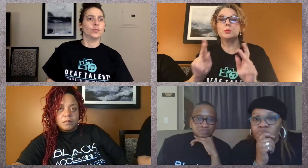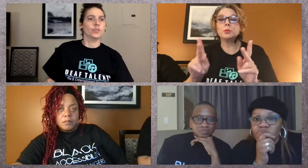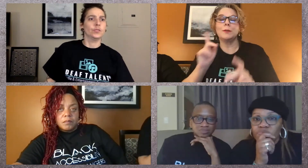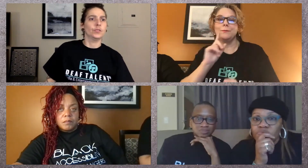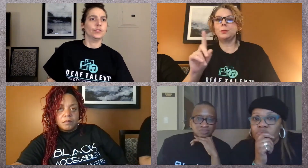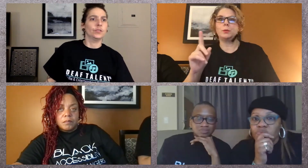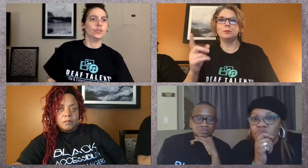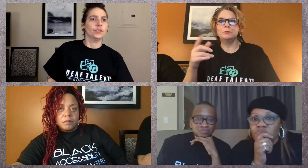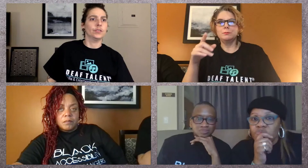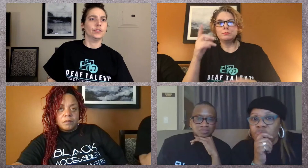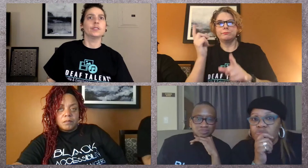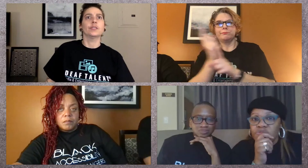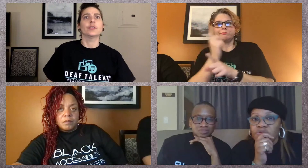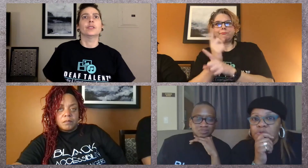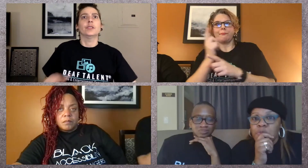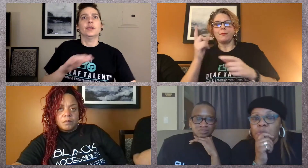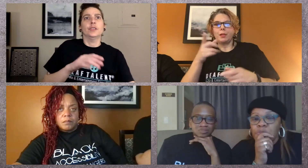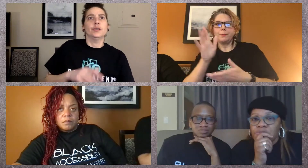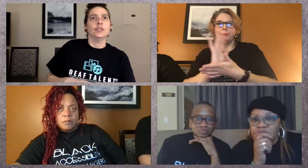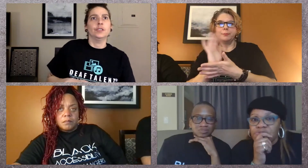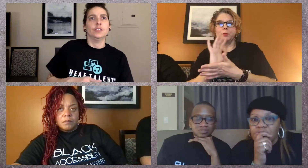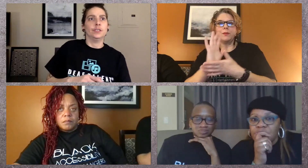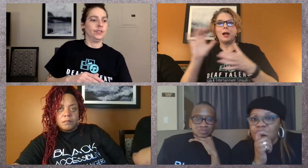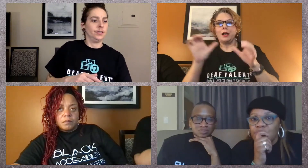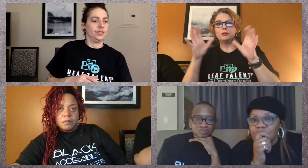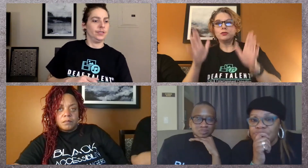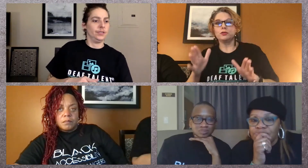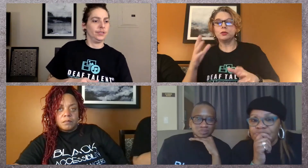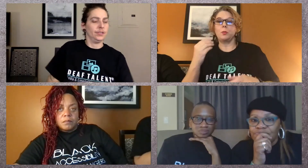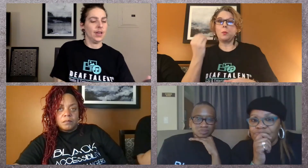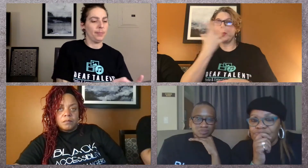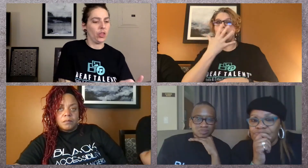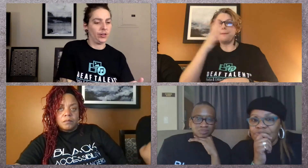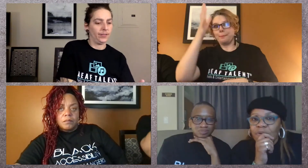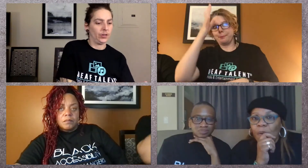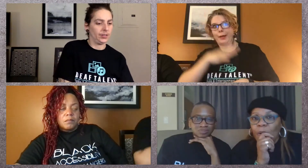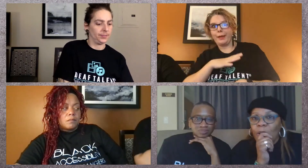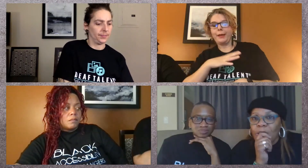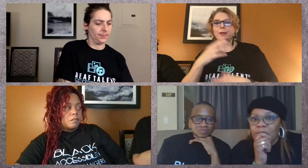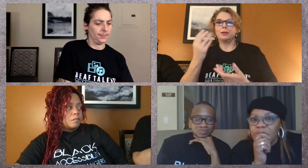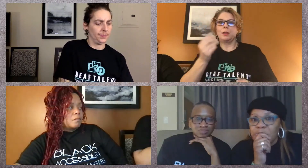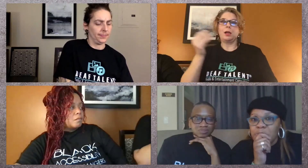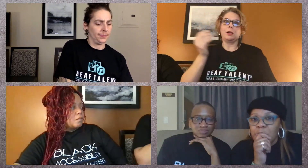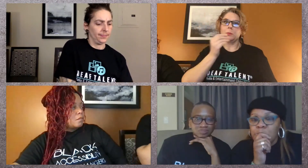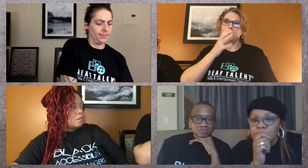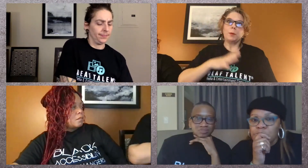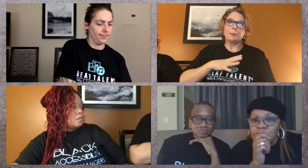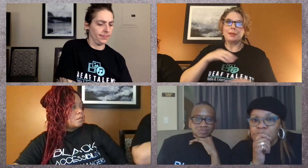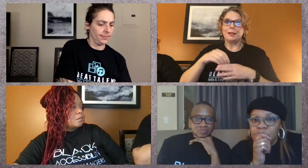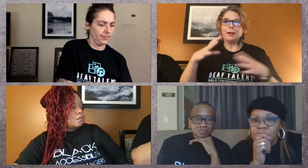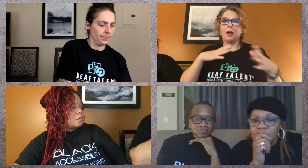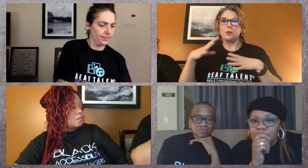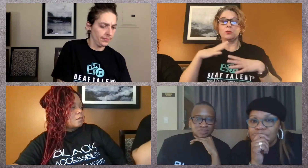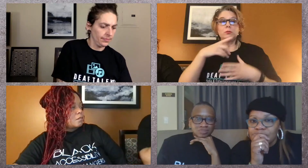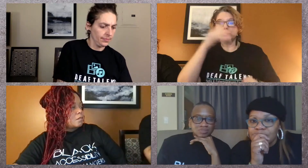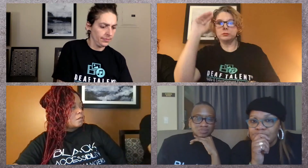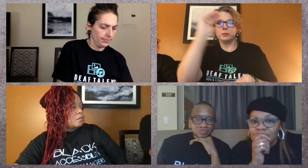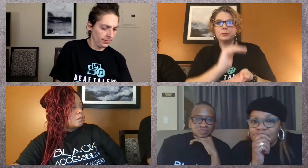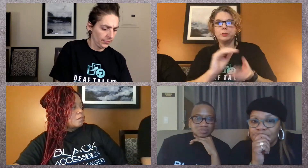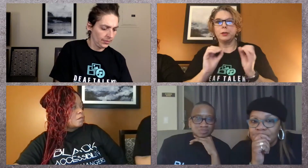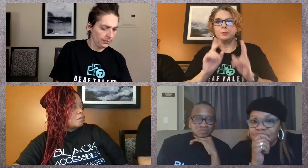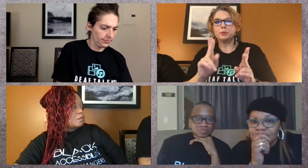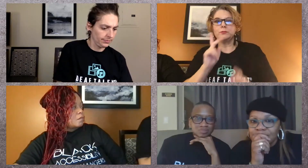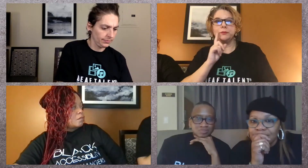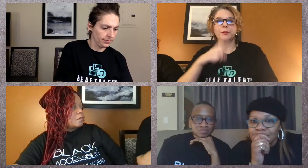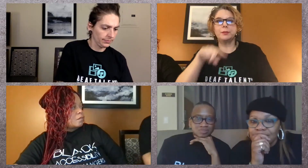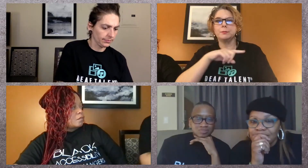If deaf and BIPOC took off with opportunities, you know, for the movies and acting and, you know,